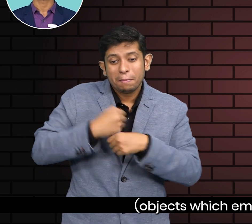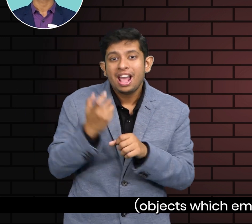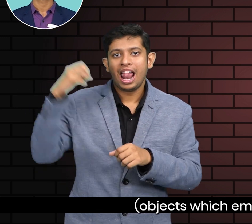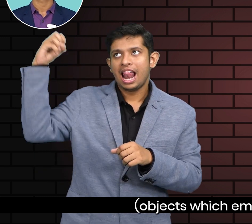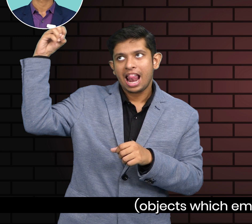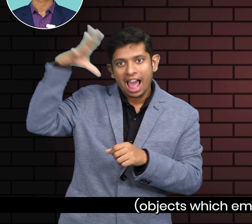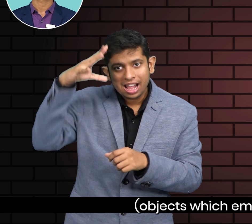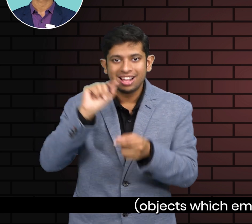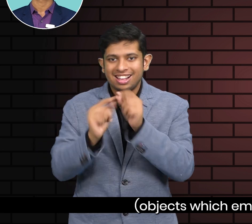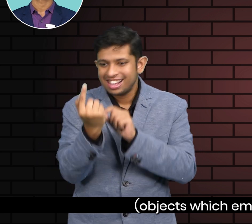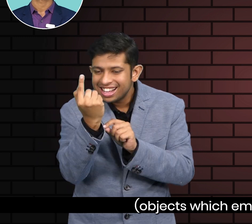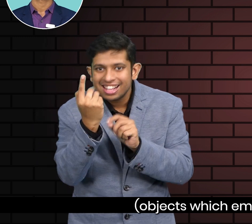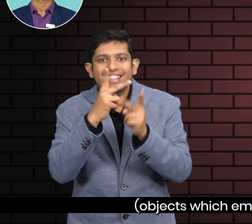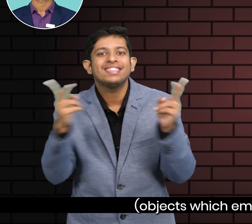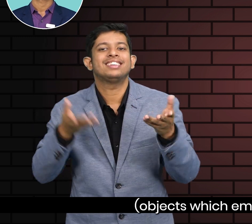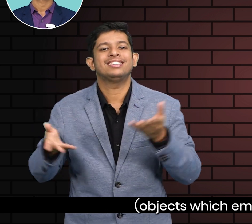own.